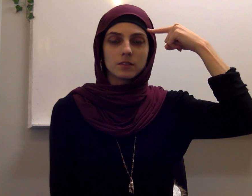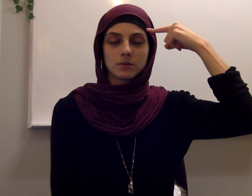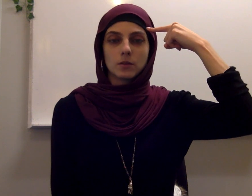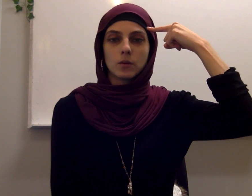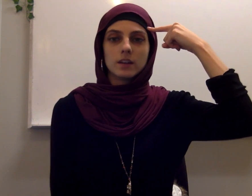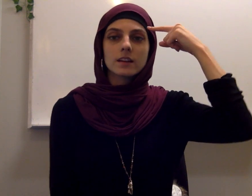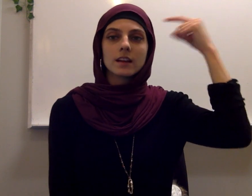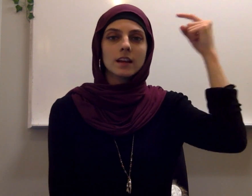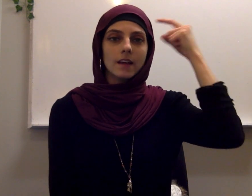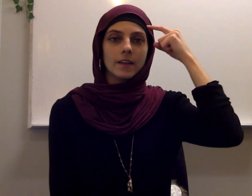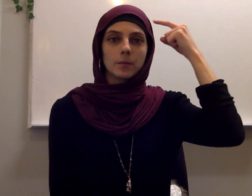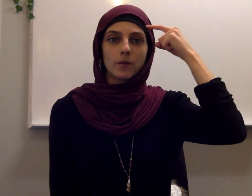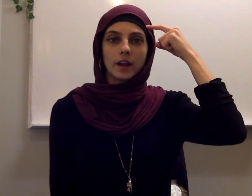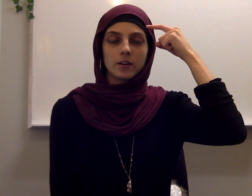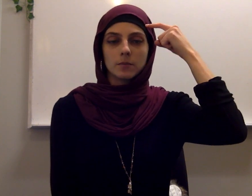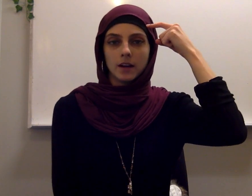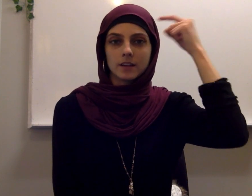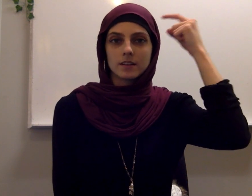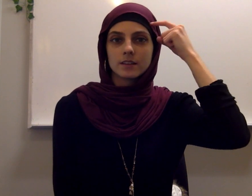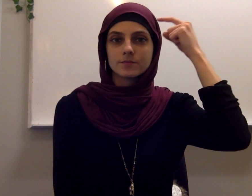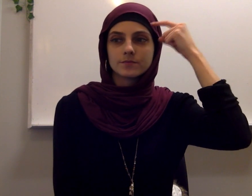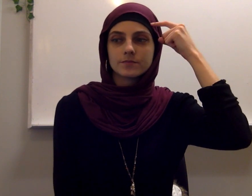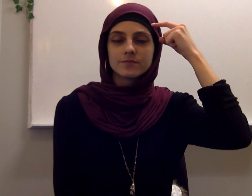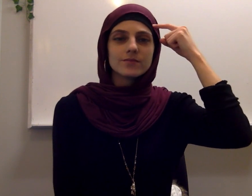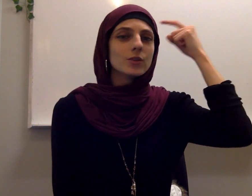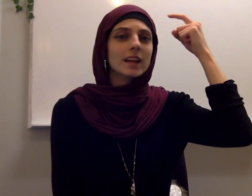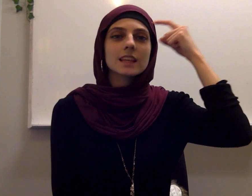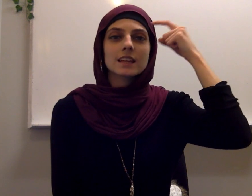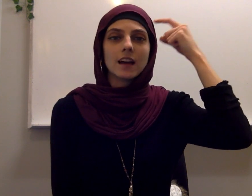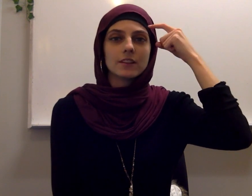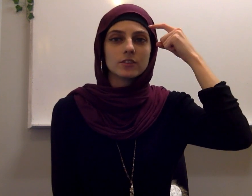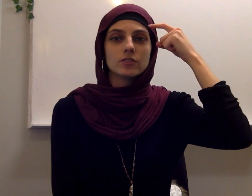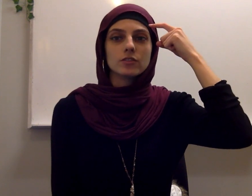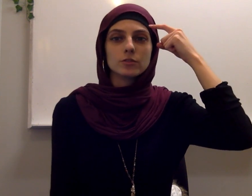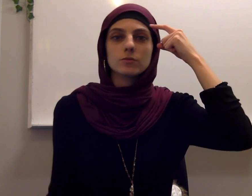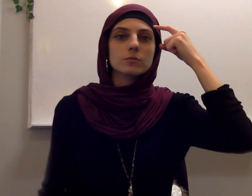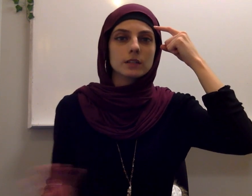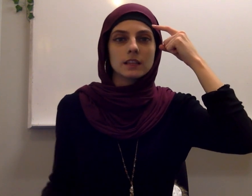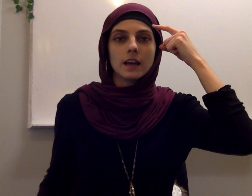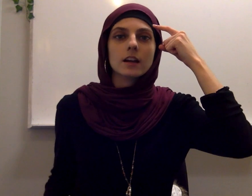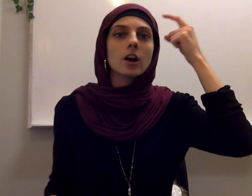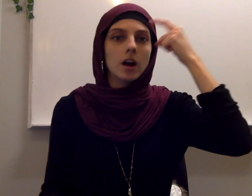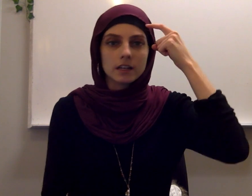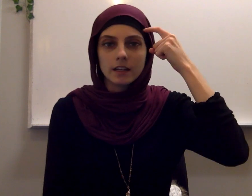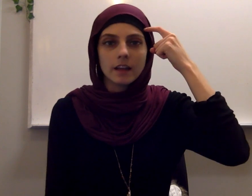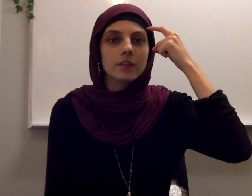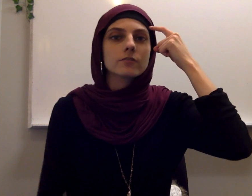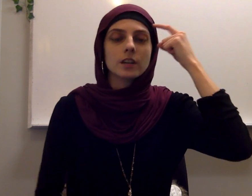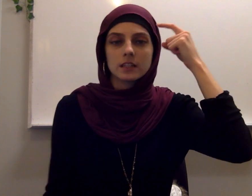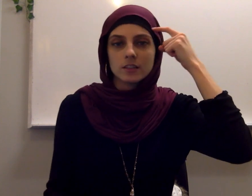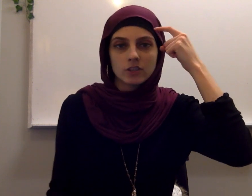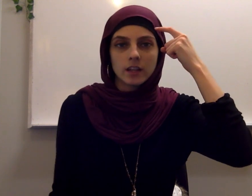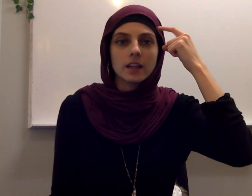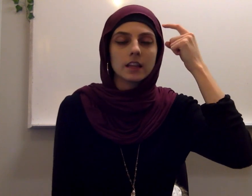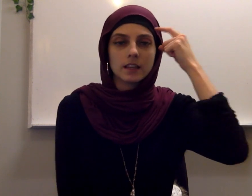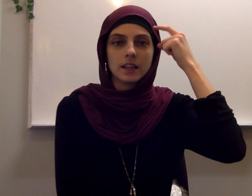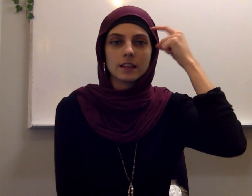with a 1. And then brain or mind. Anything having to do with that, cognitive, cognition, anything like that